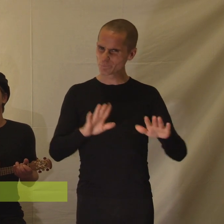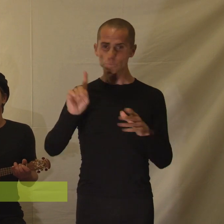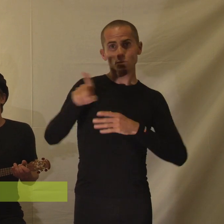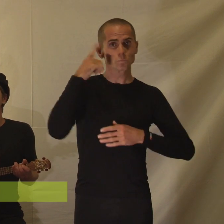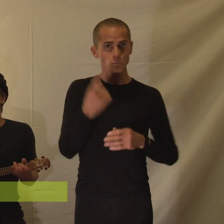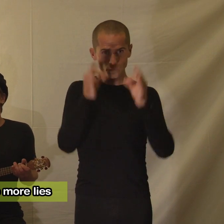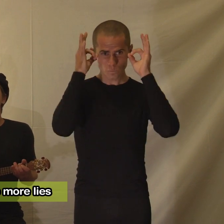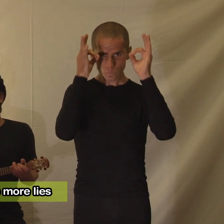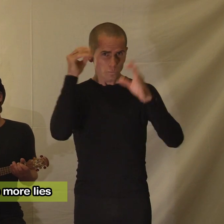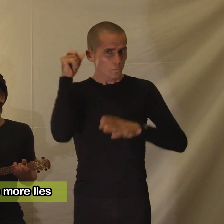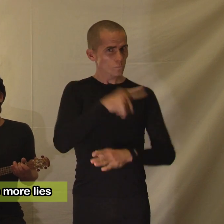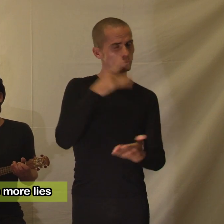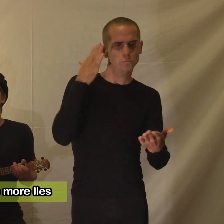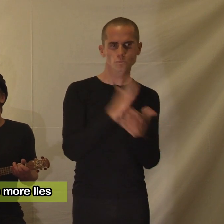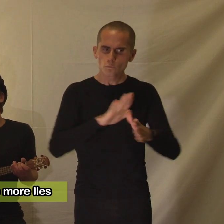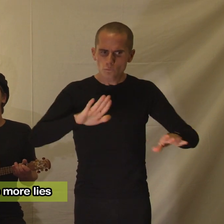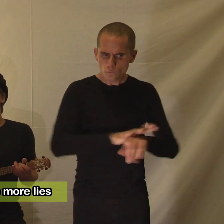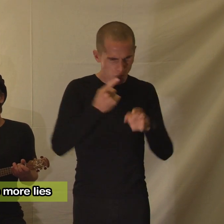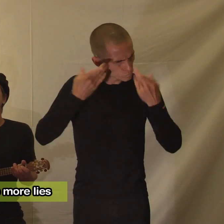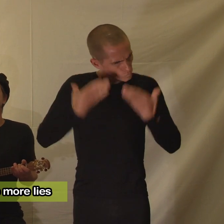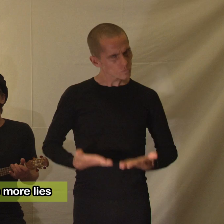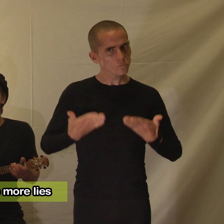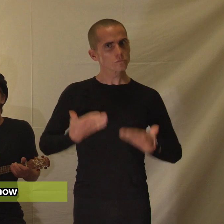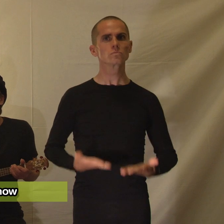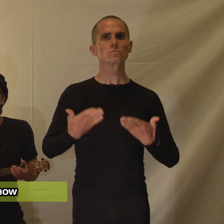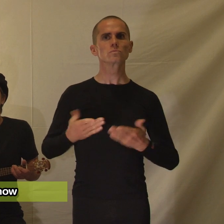hesitating. We must get wise, no more lies, and do